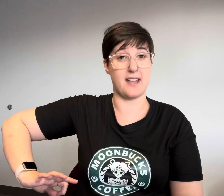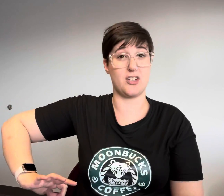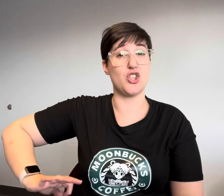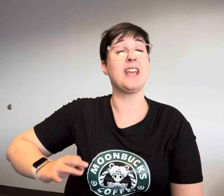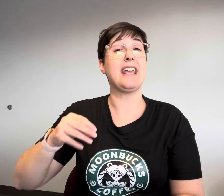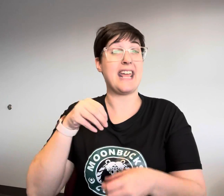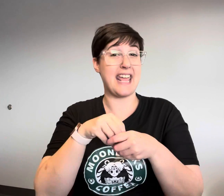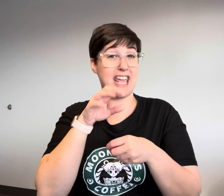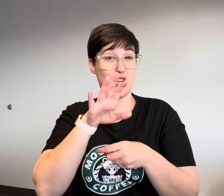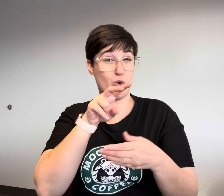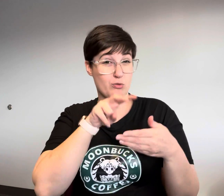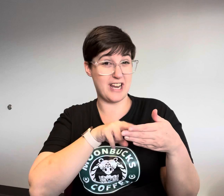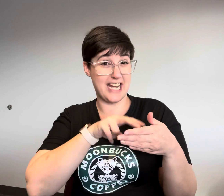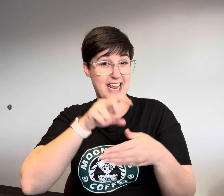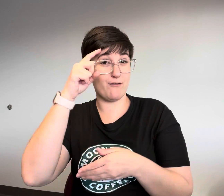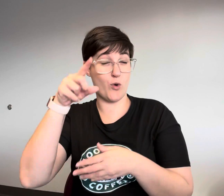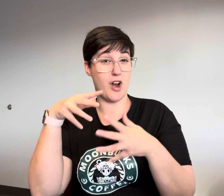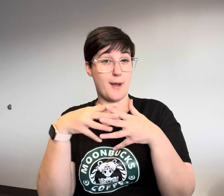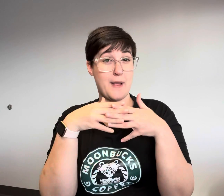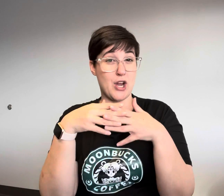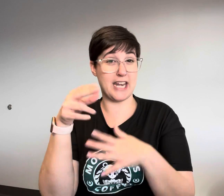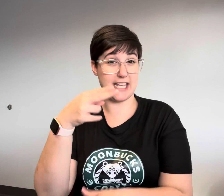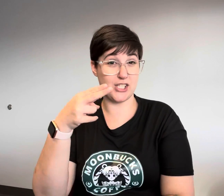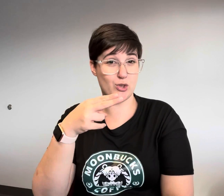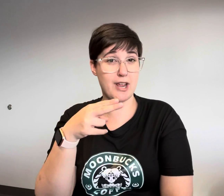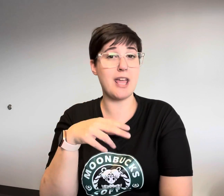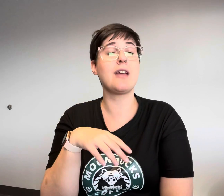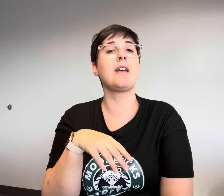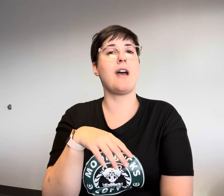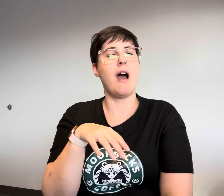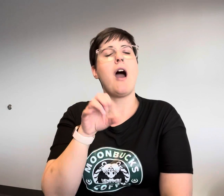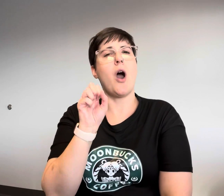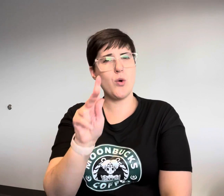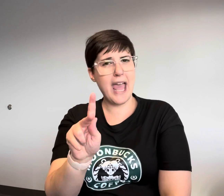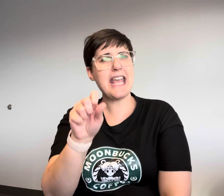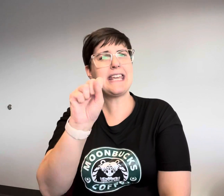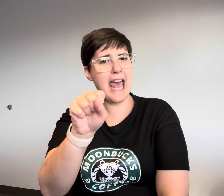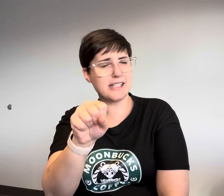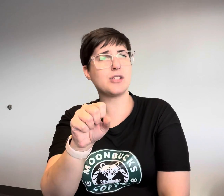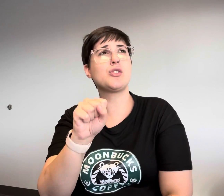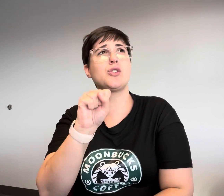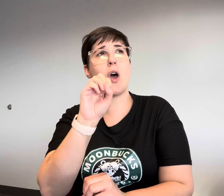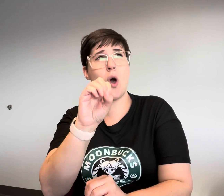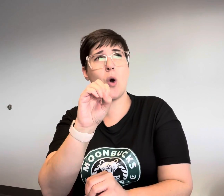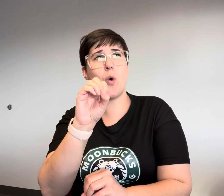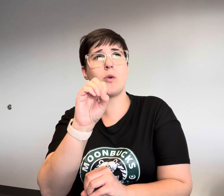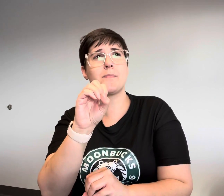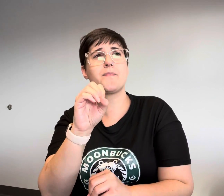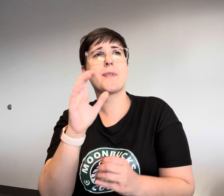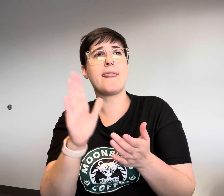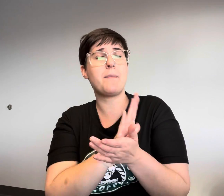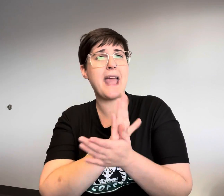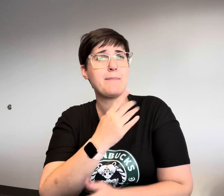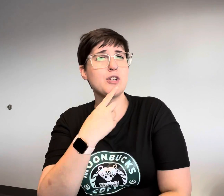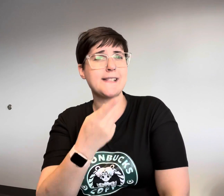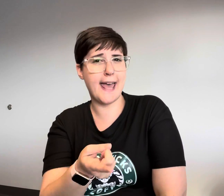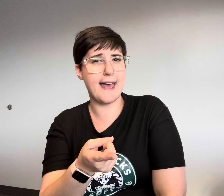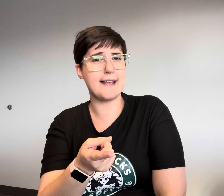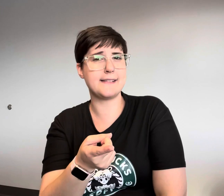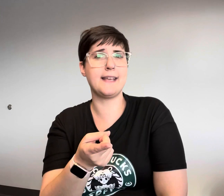advantage, in your reading for American history? Okay, yes. So the paper says